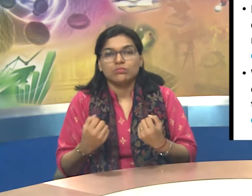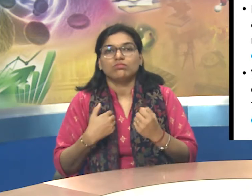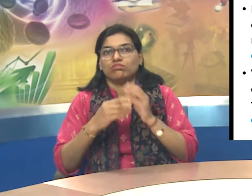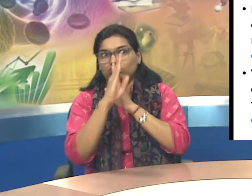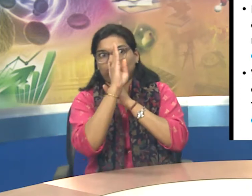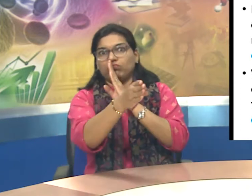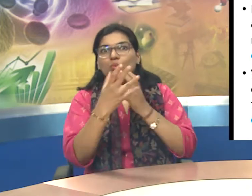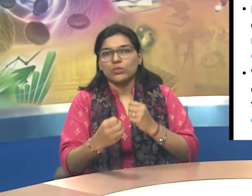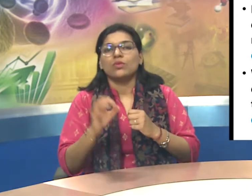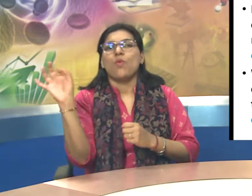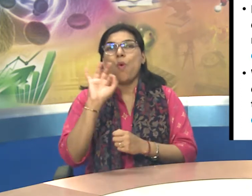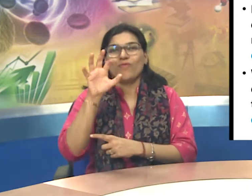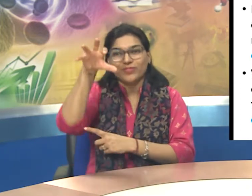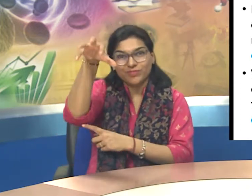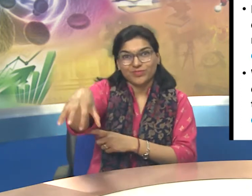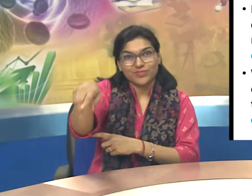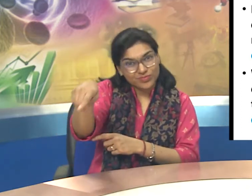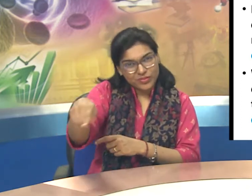through special messages,